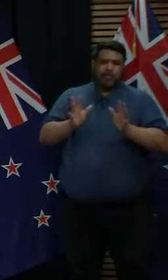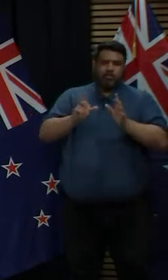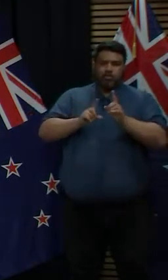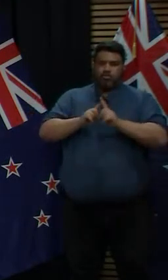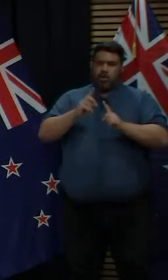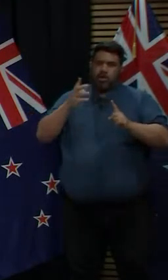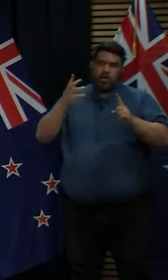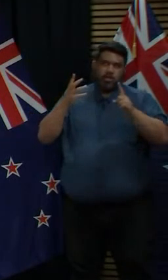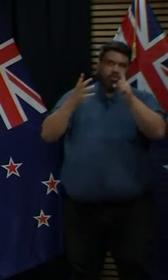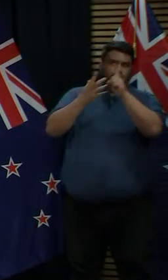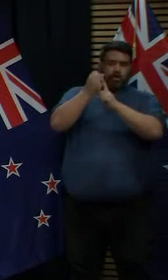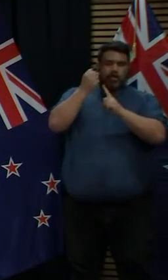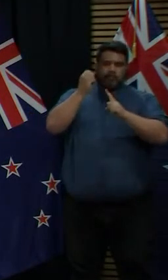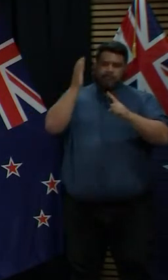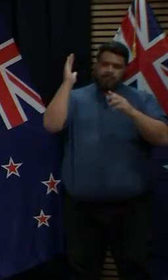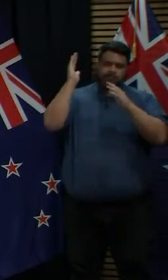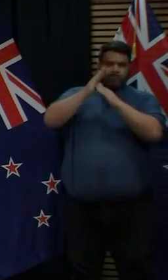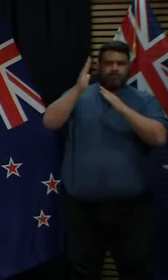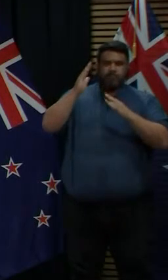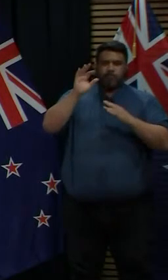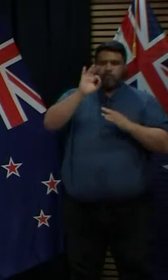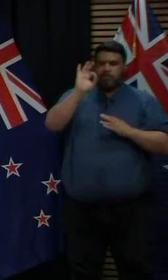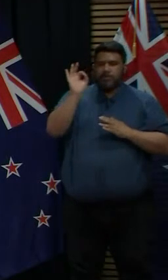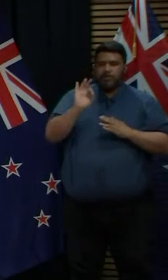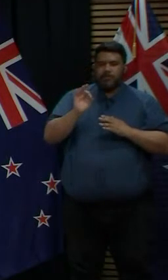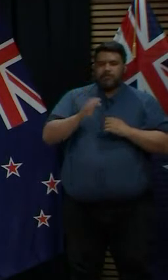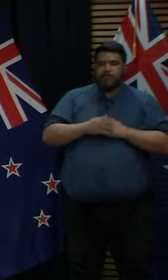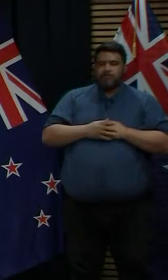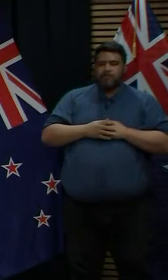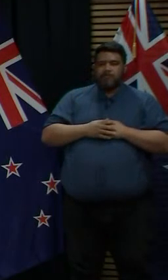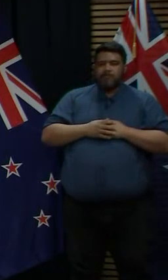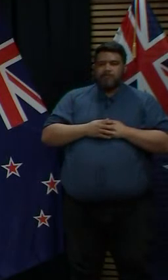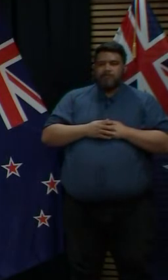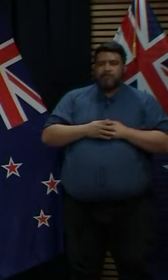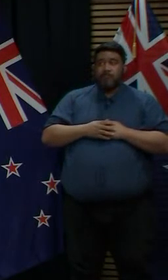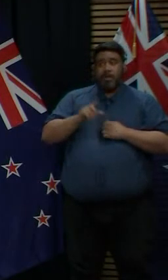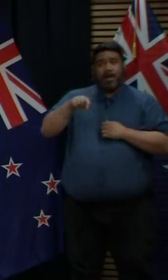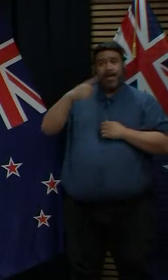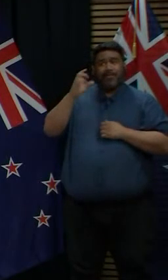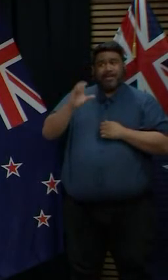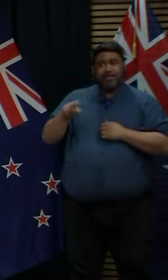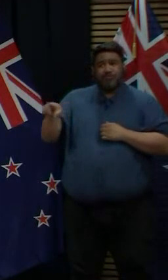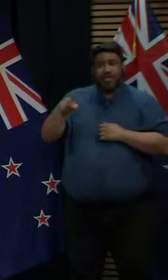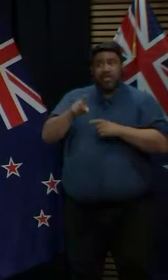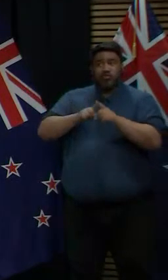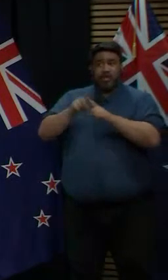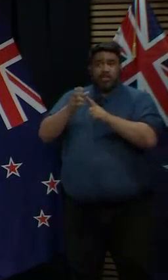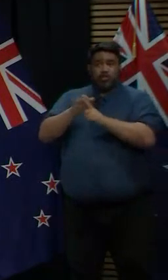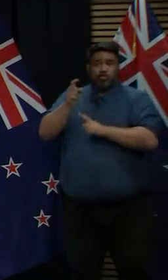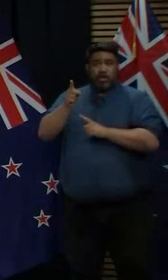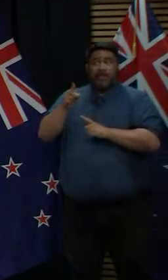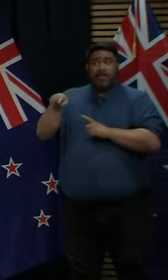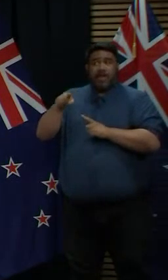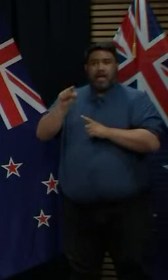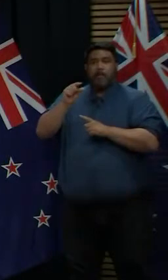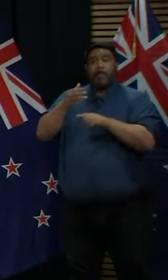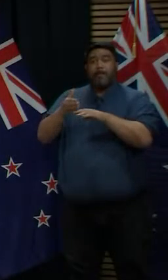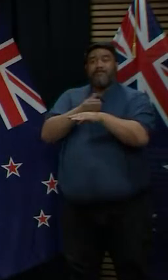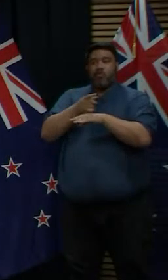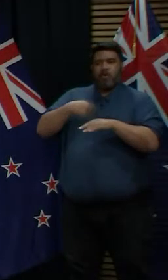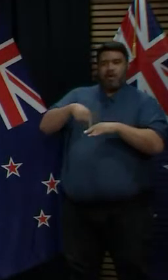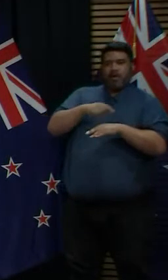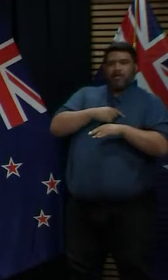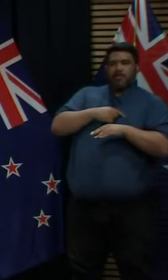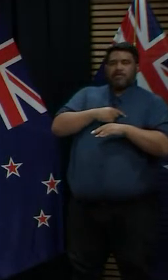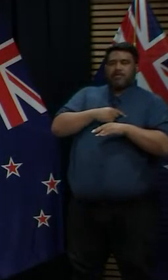And every country has experienced that, but most countries have experienced it earlier than we have. It is